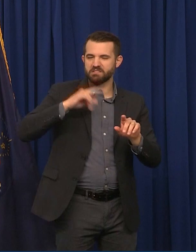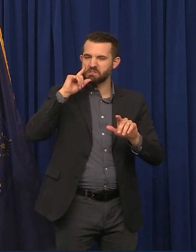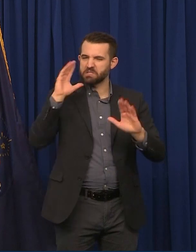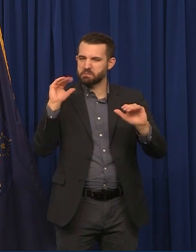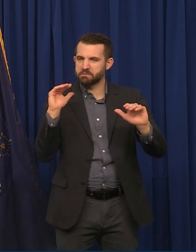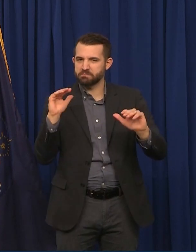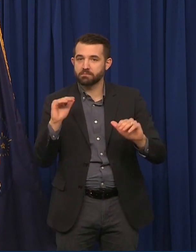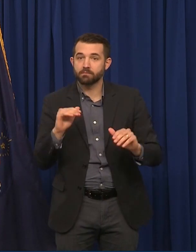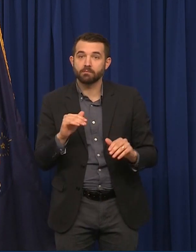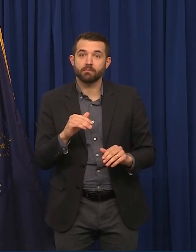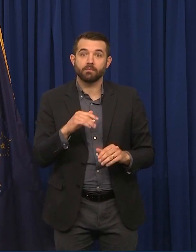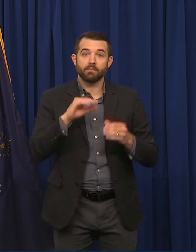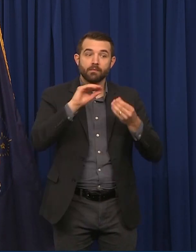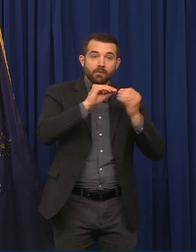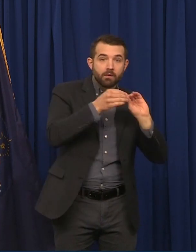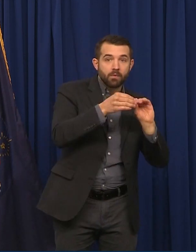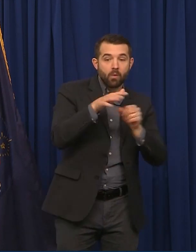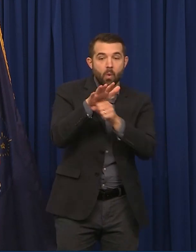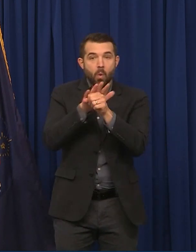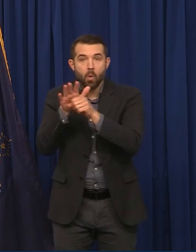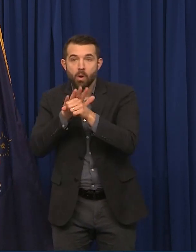as in geography.